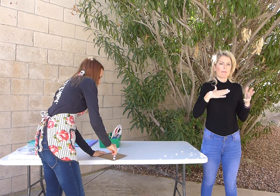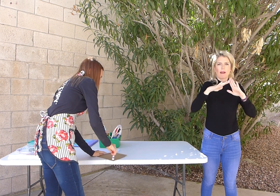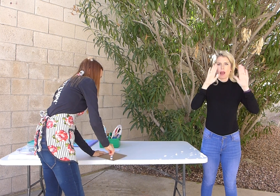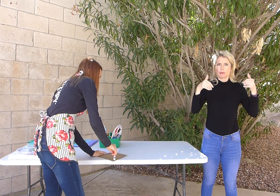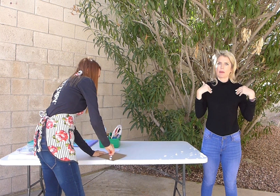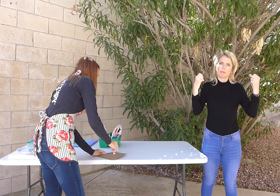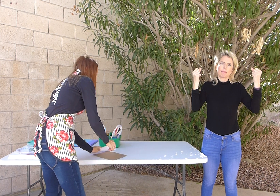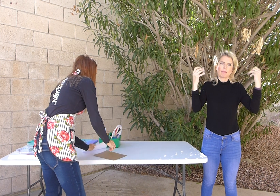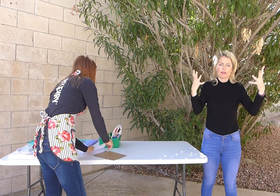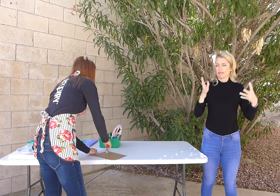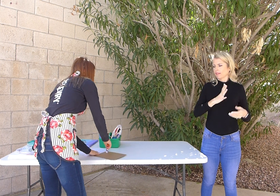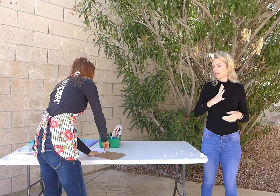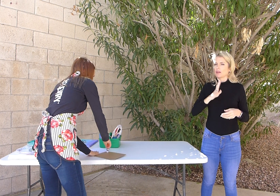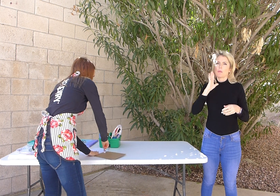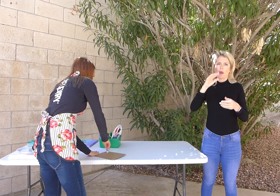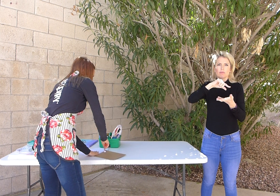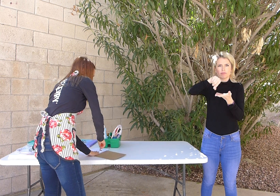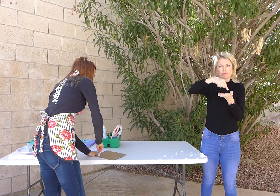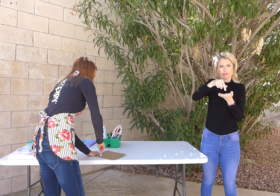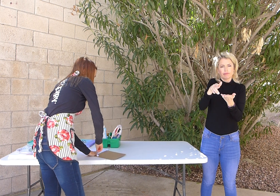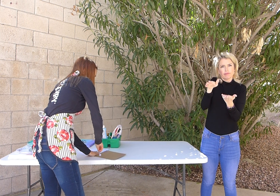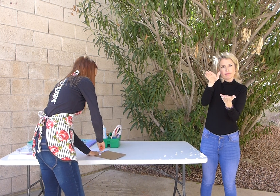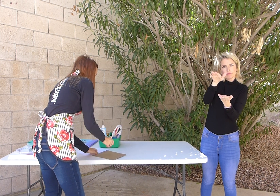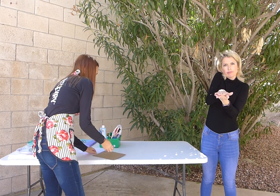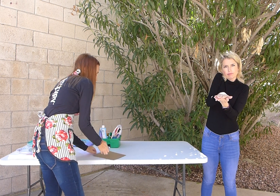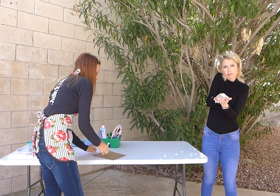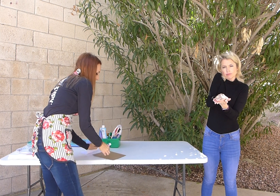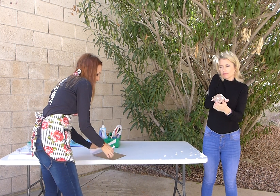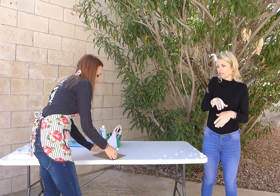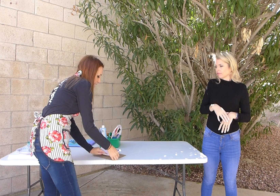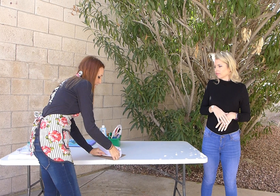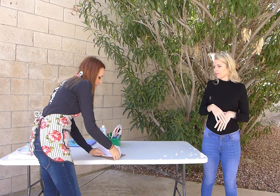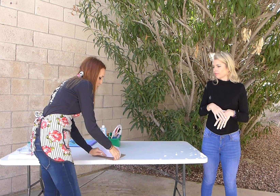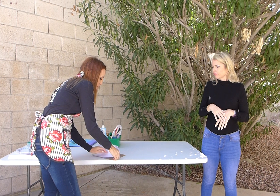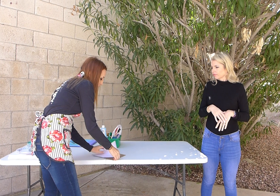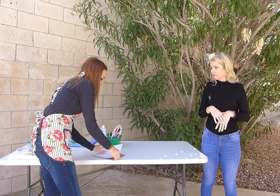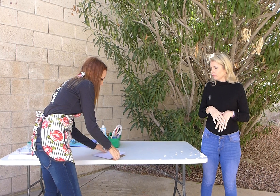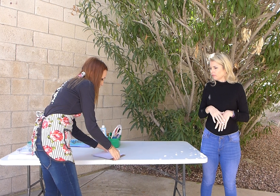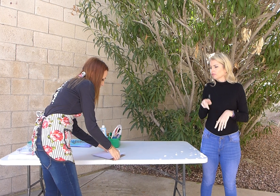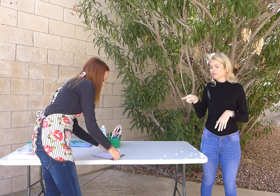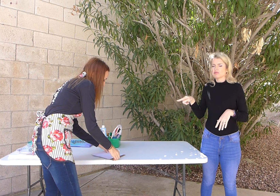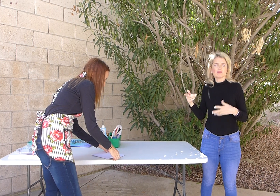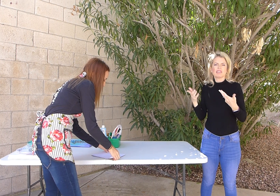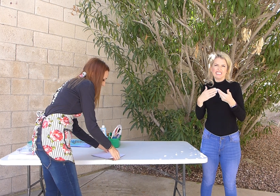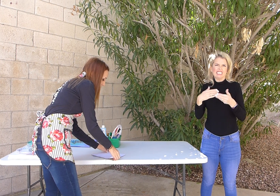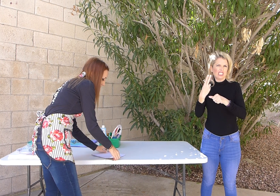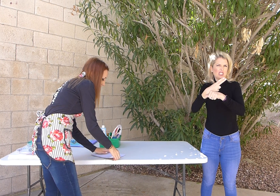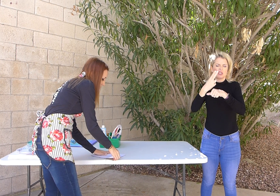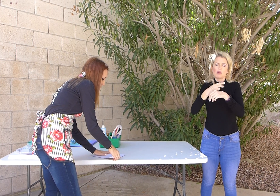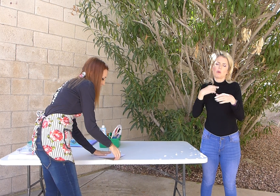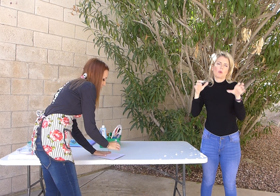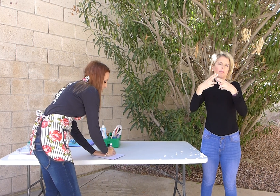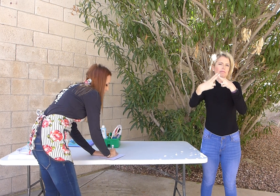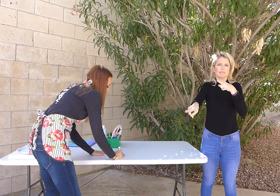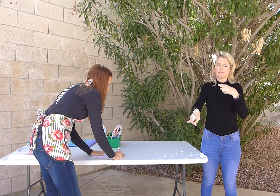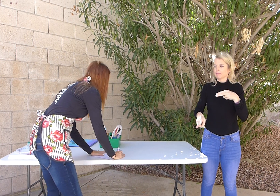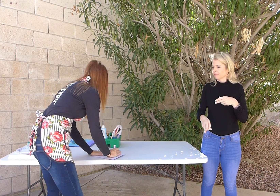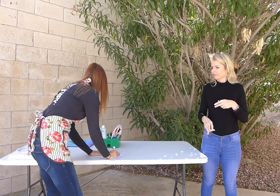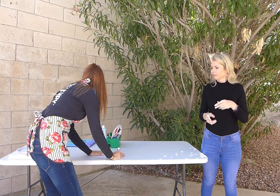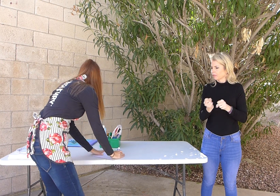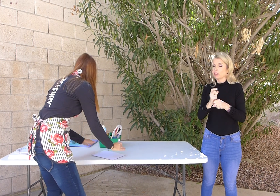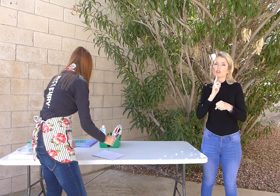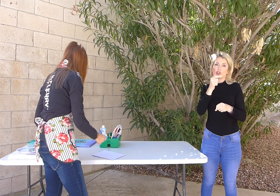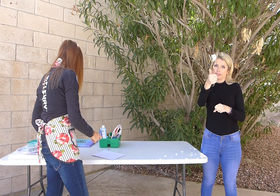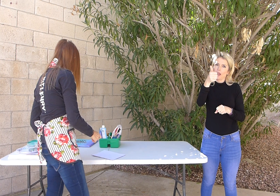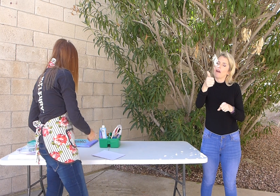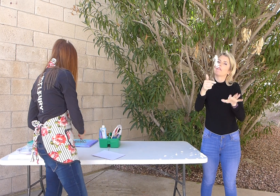around, so that was handy for us. And I'm doing this very quickly. Make sure